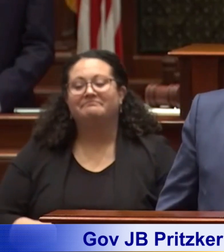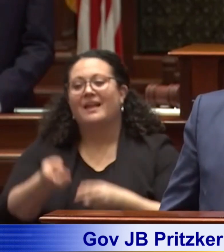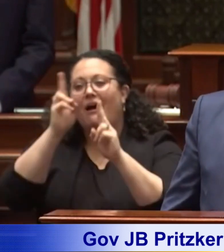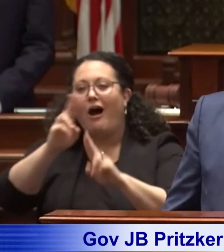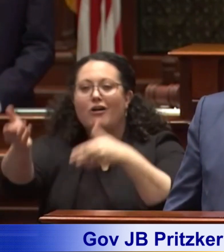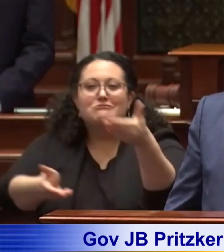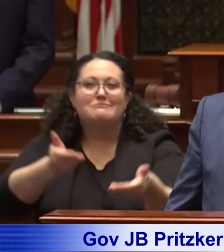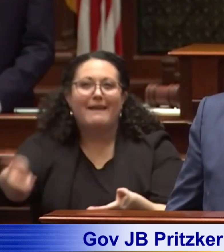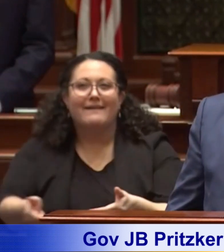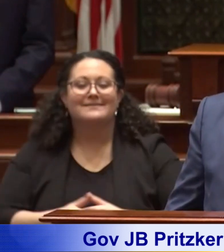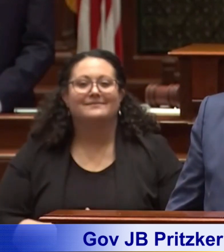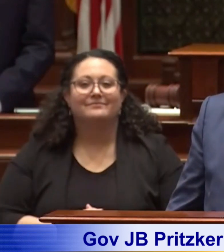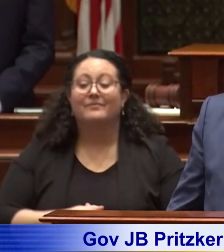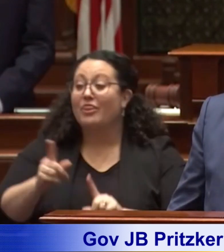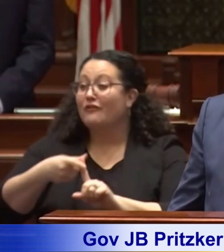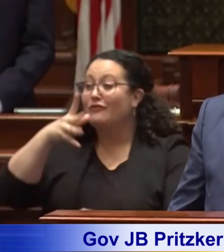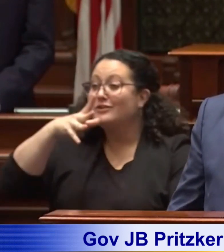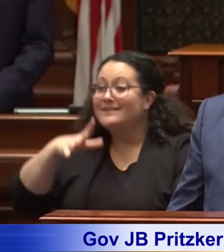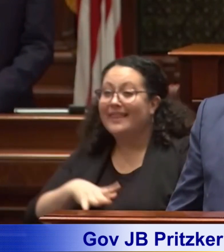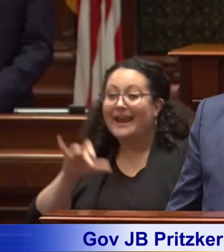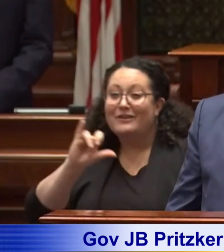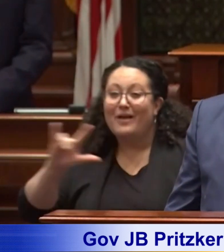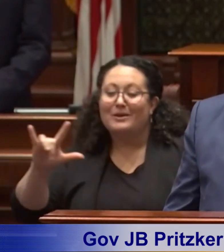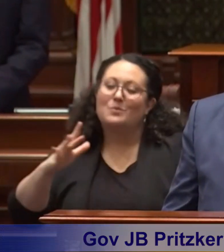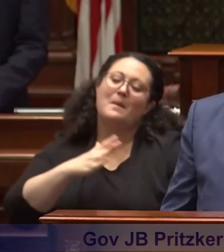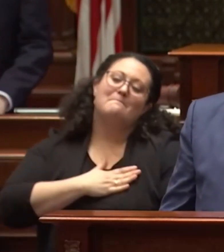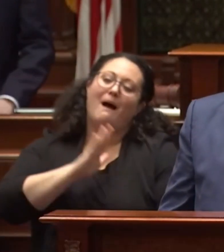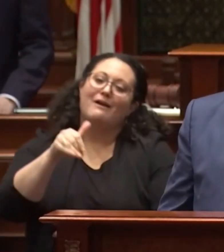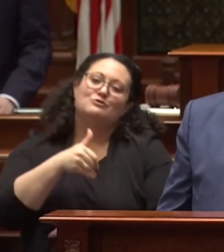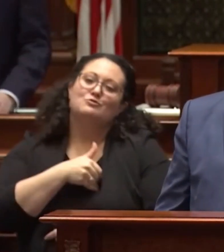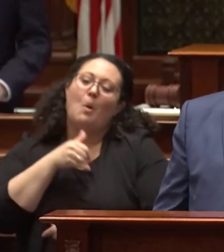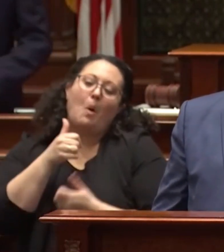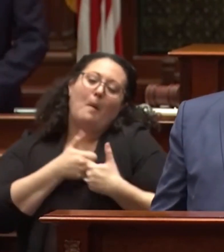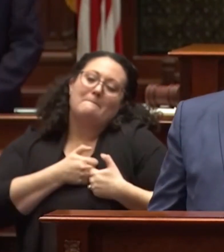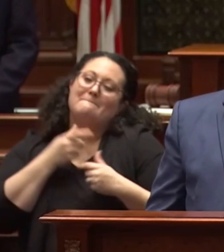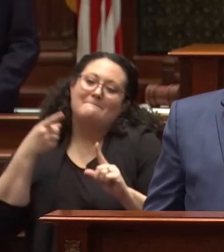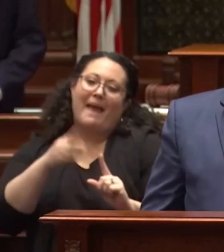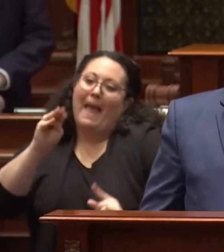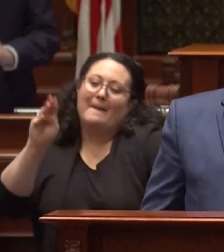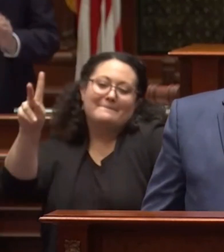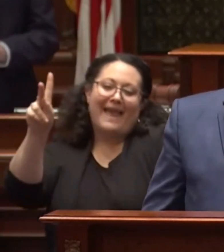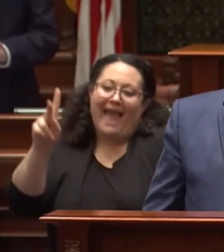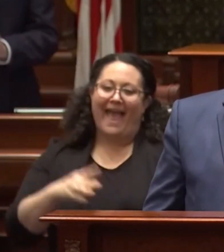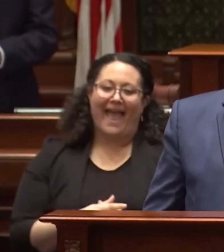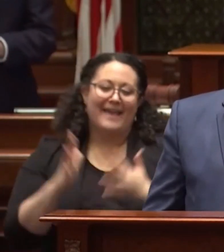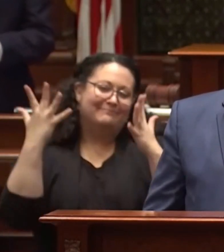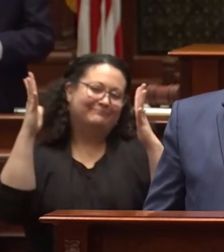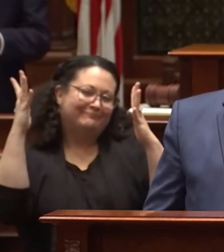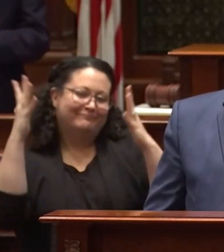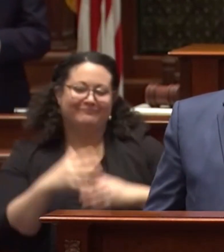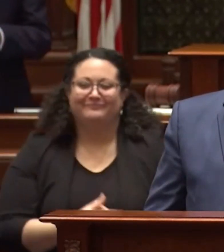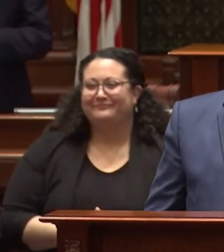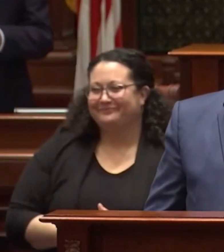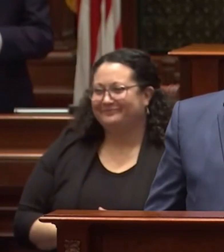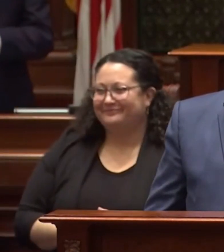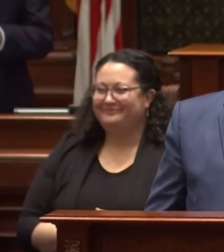honored guests, the First Lady of Illinois, my soulmate, MK,